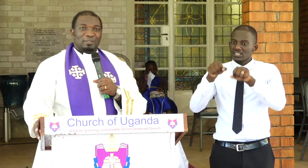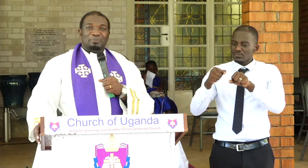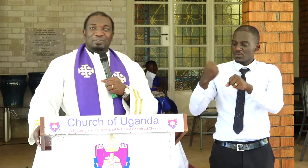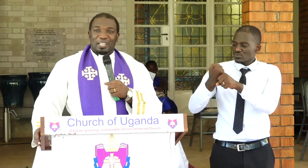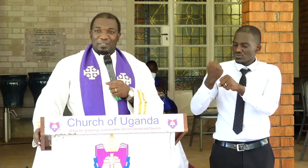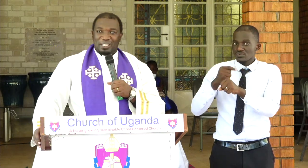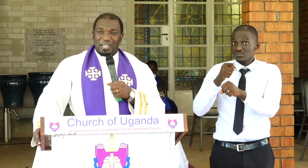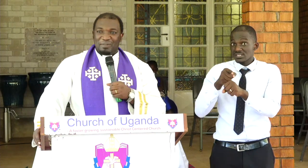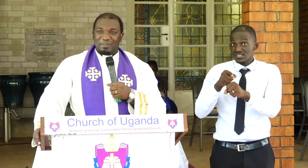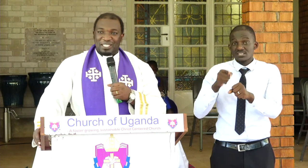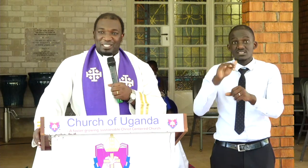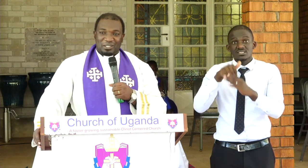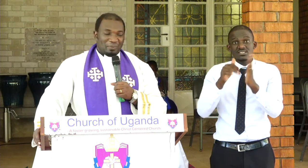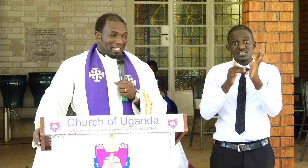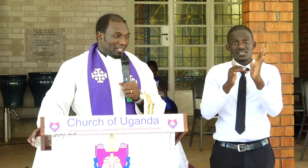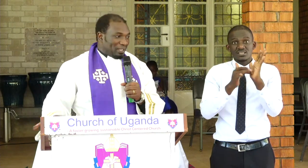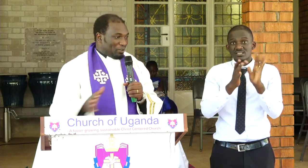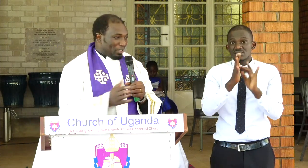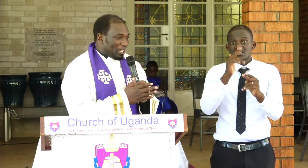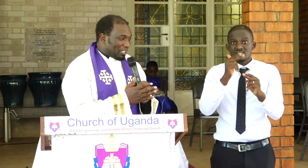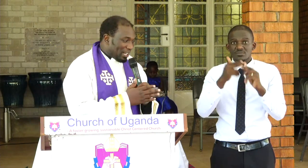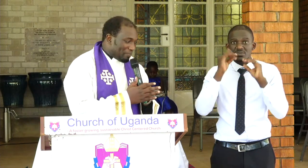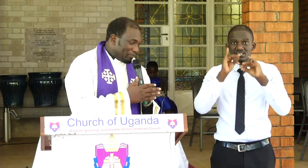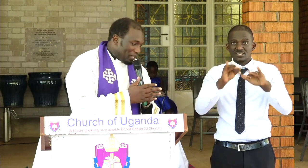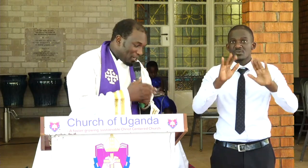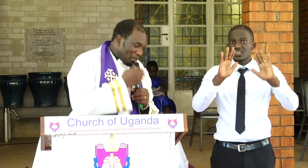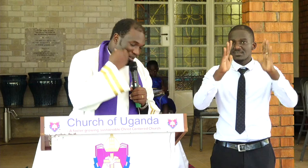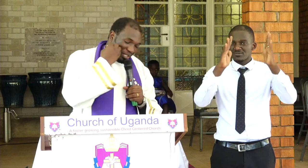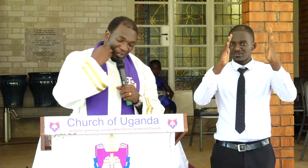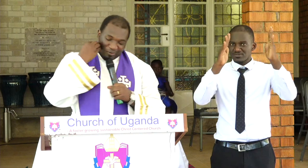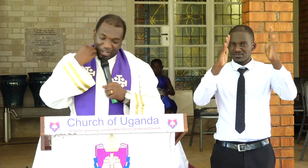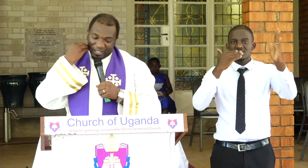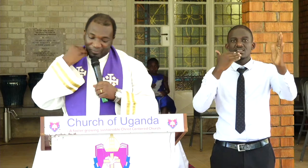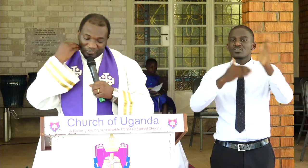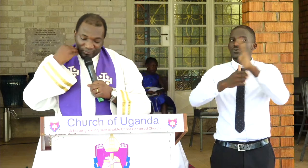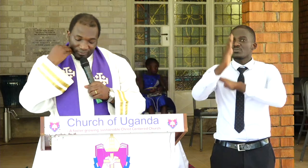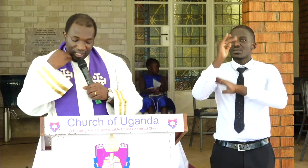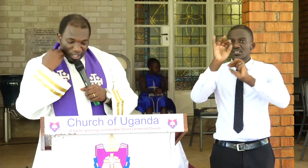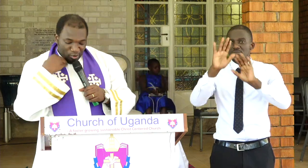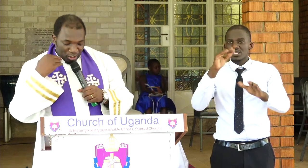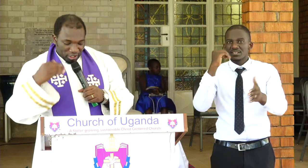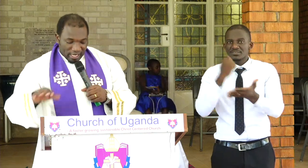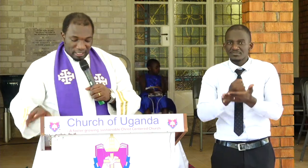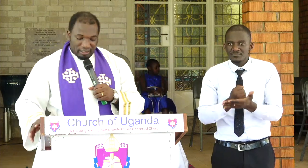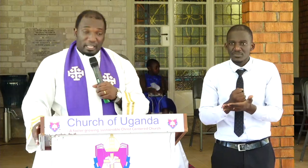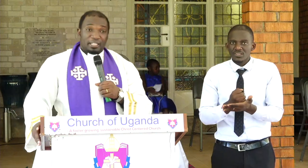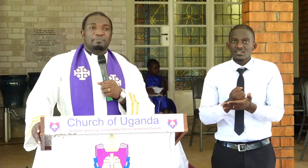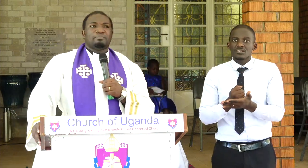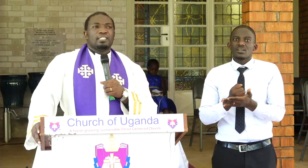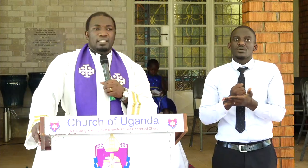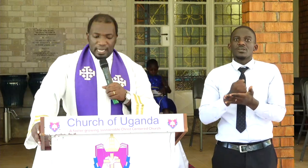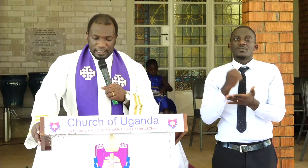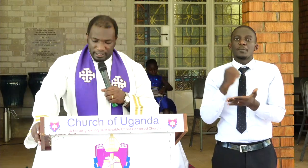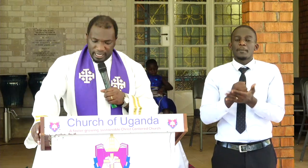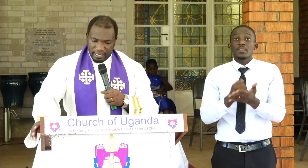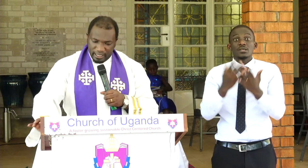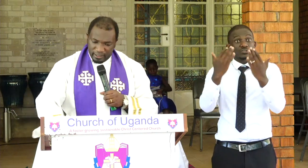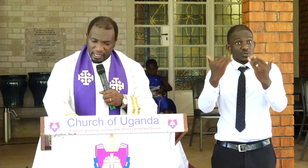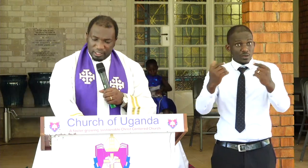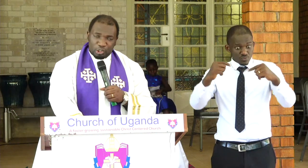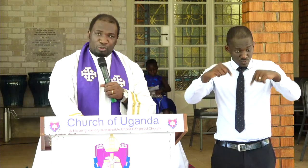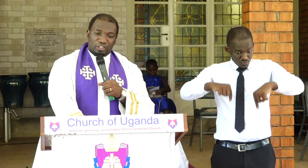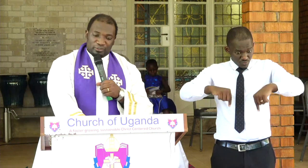this. In the name of Jesus, bless him with a hand clap. God bless you, brother. You're reaching out to many. Now